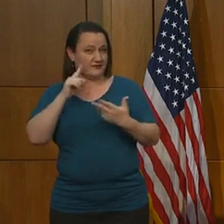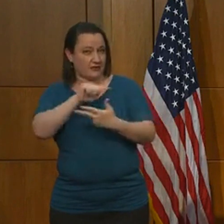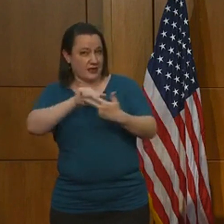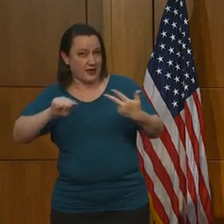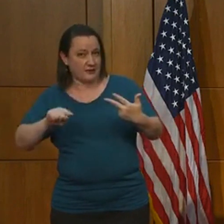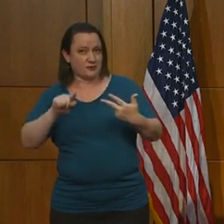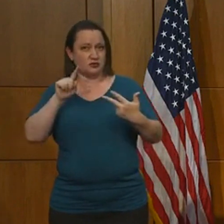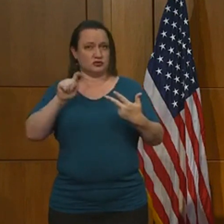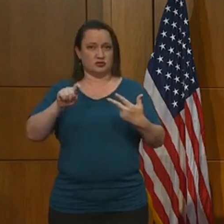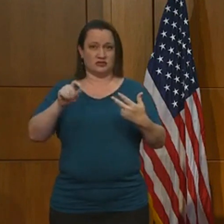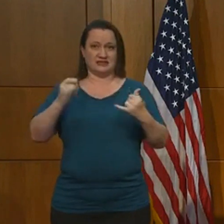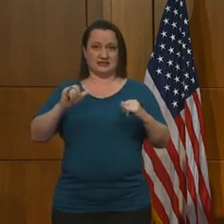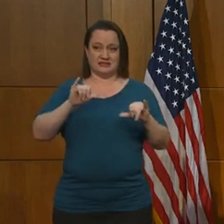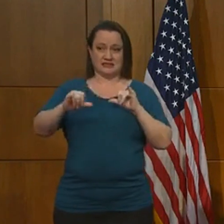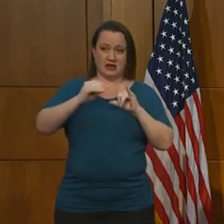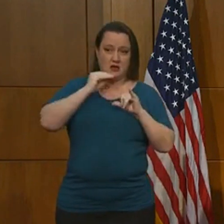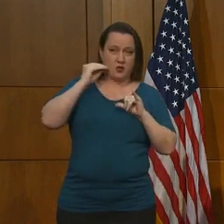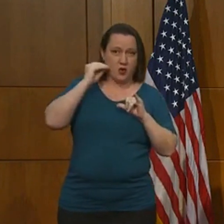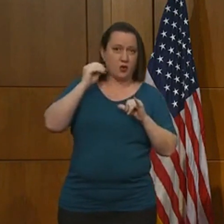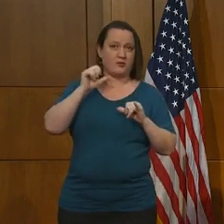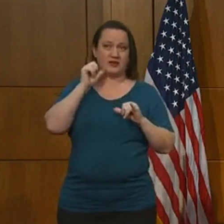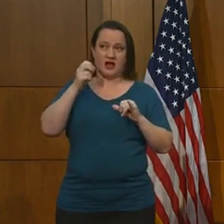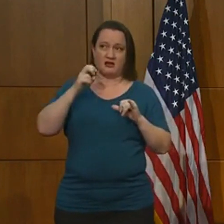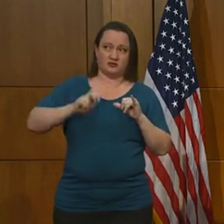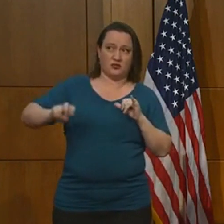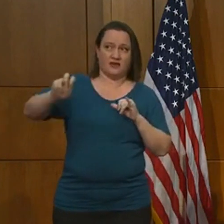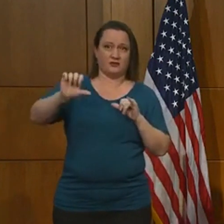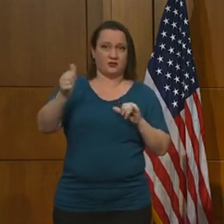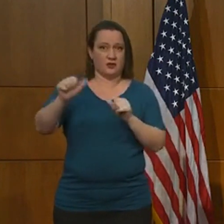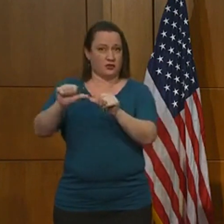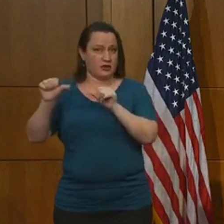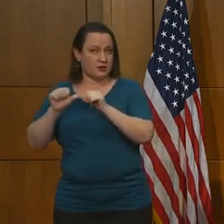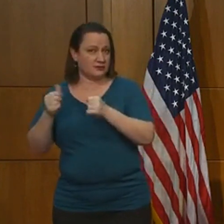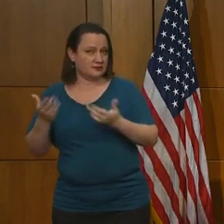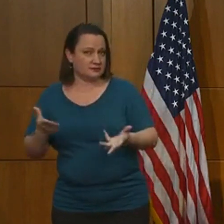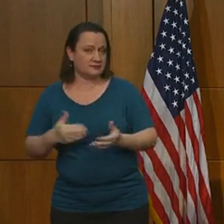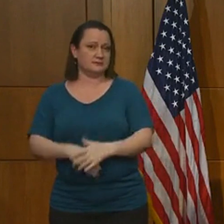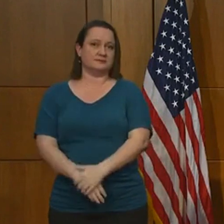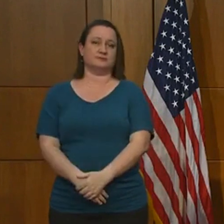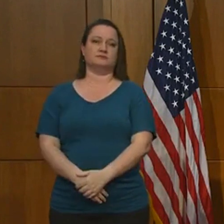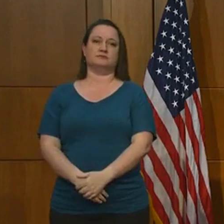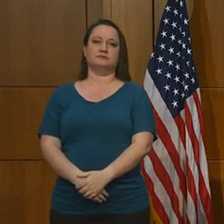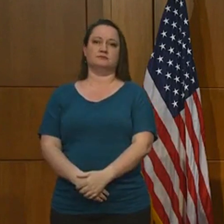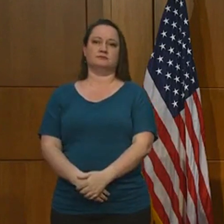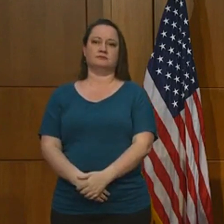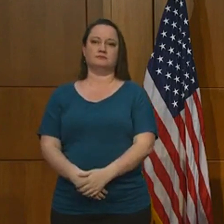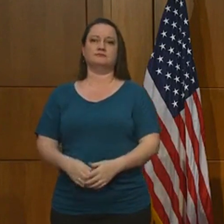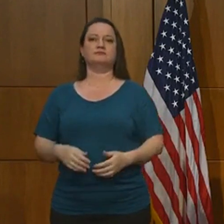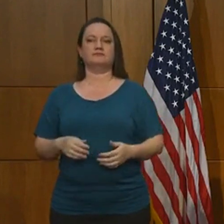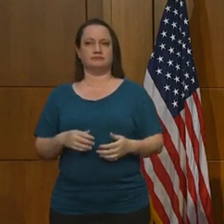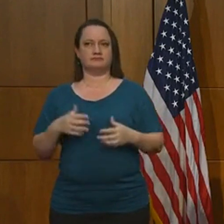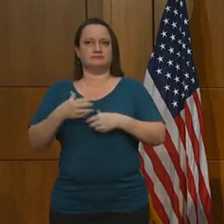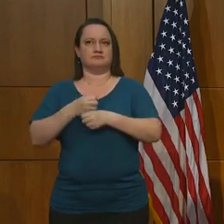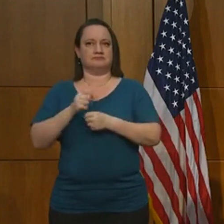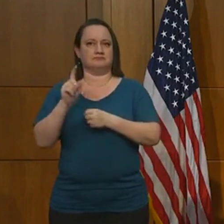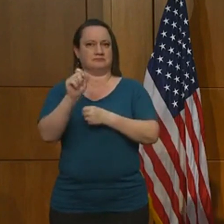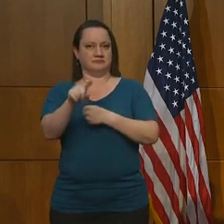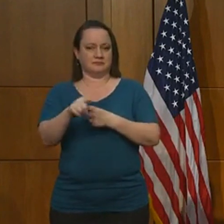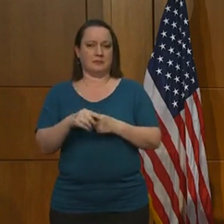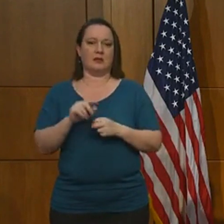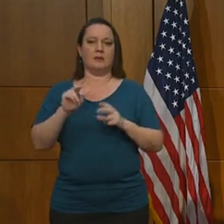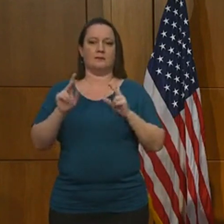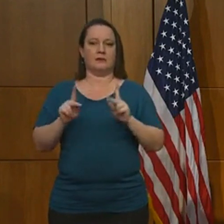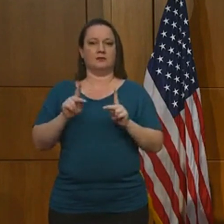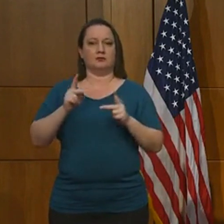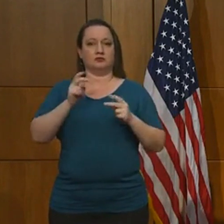under a stay-at-home order. The question is those that are traveling and maybe visiting Richmond